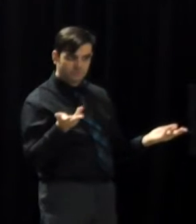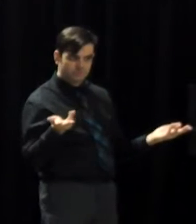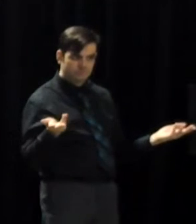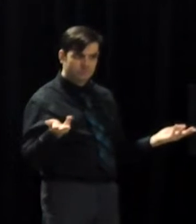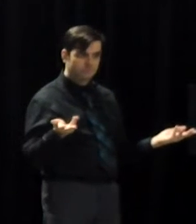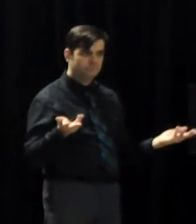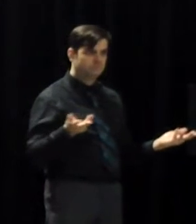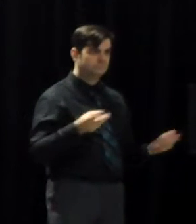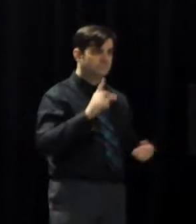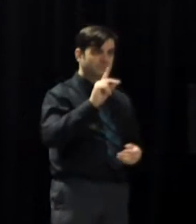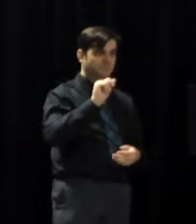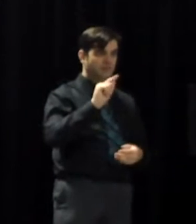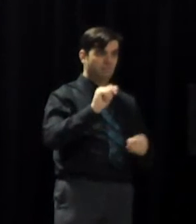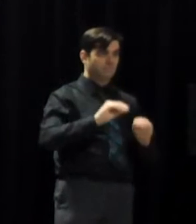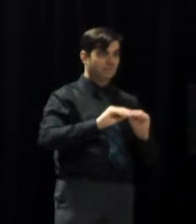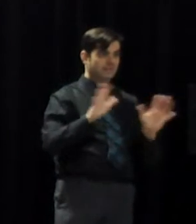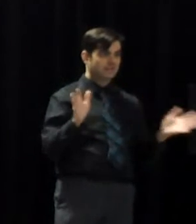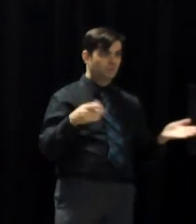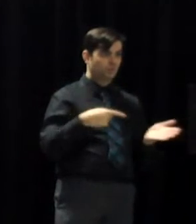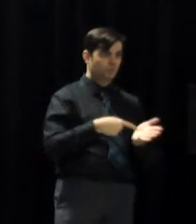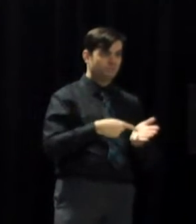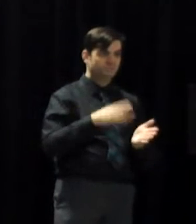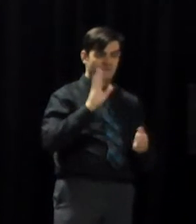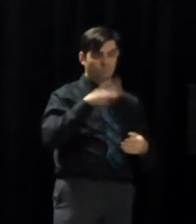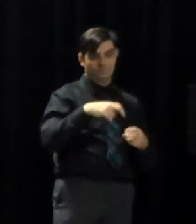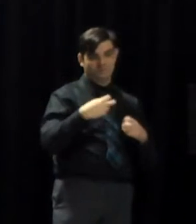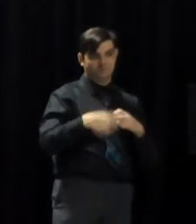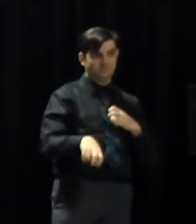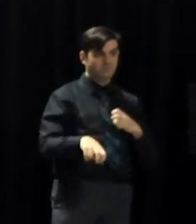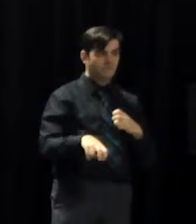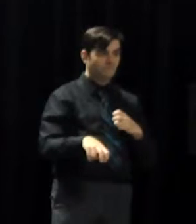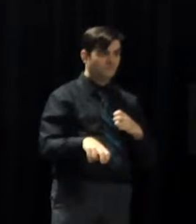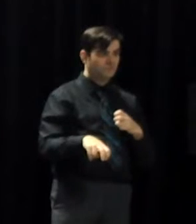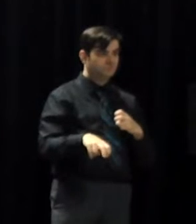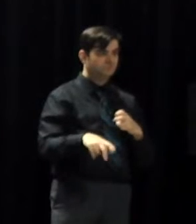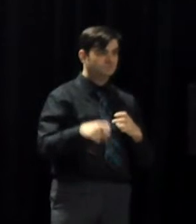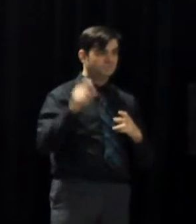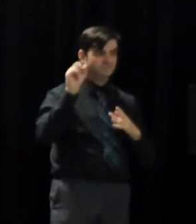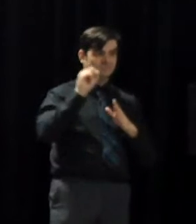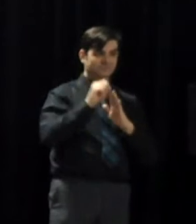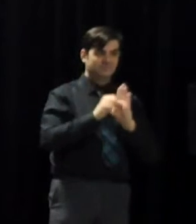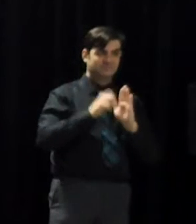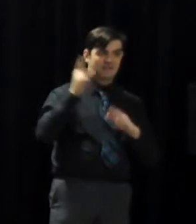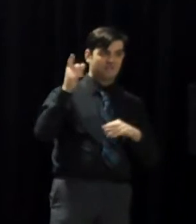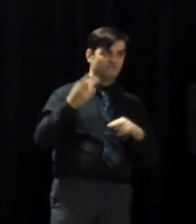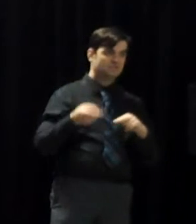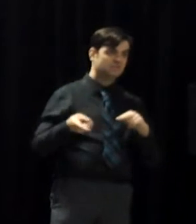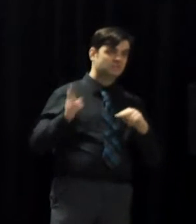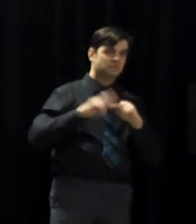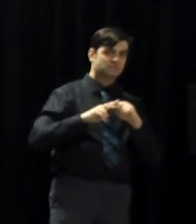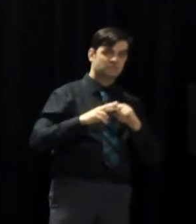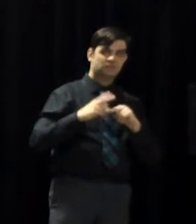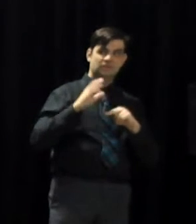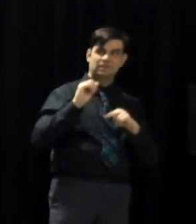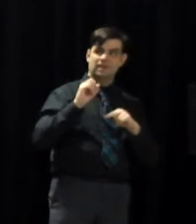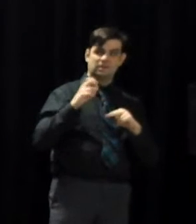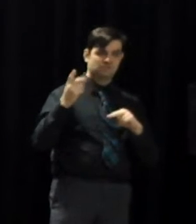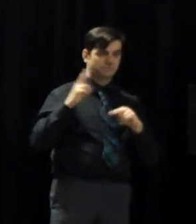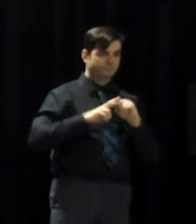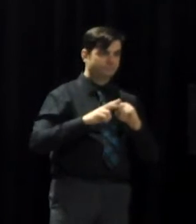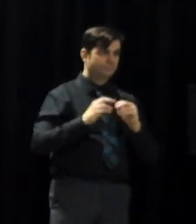think it's tough to say, if you're the state, you have increased cases, do we loosen up that valve?